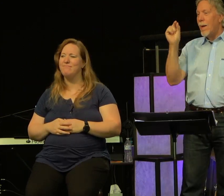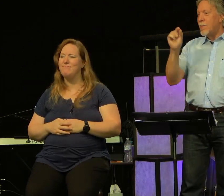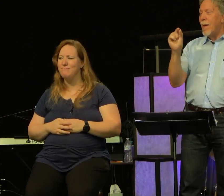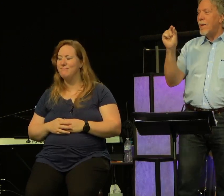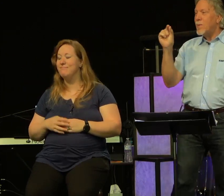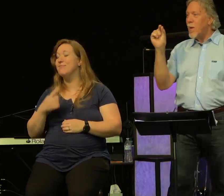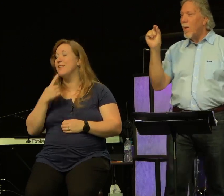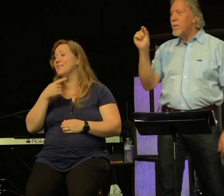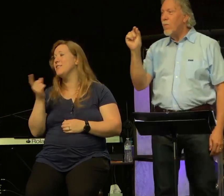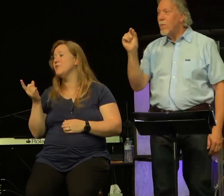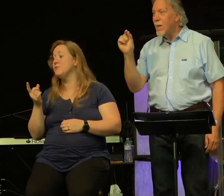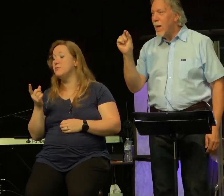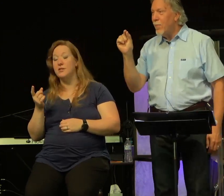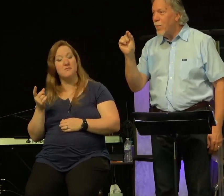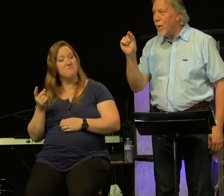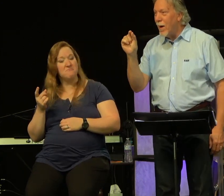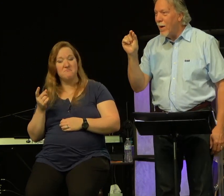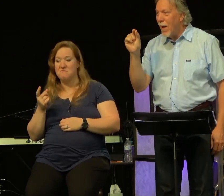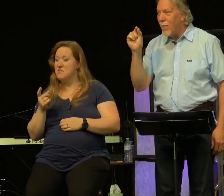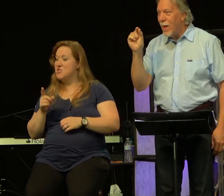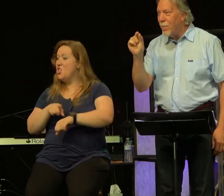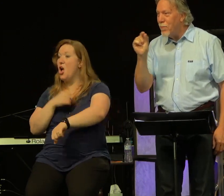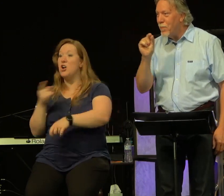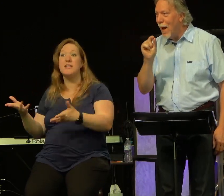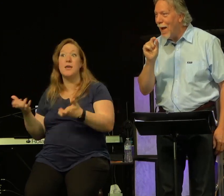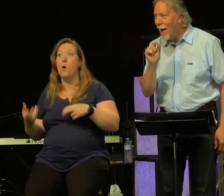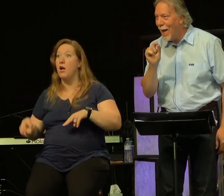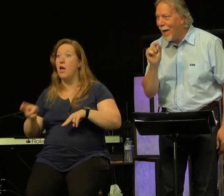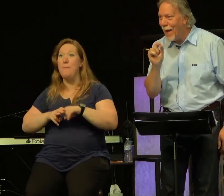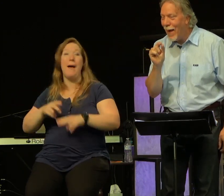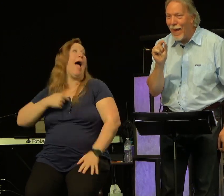And I tell you this, as long as he wants to climb up there, I'll let him.